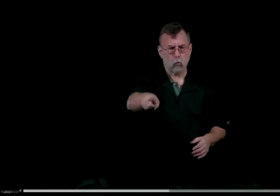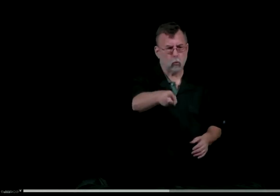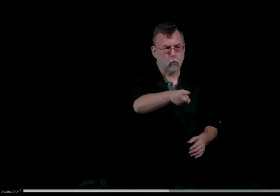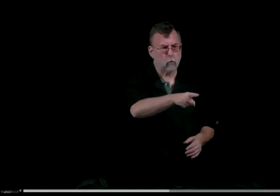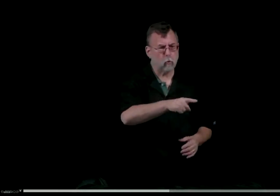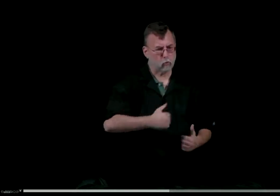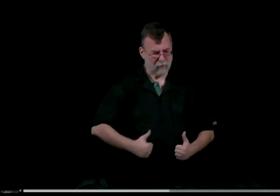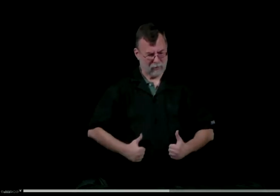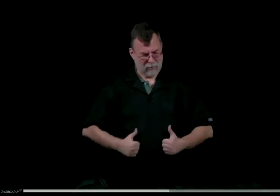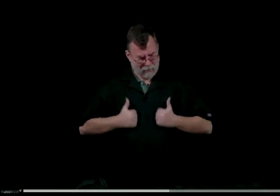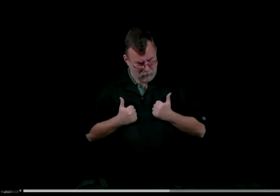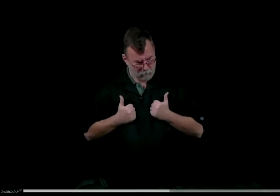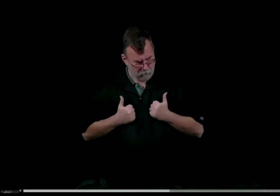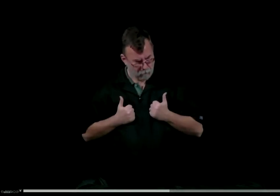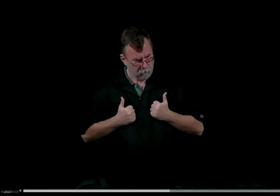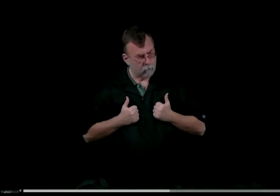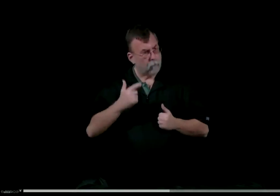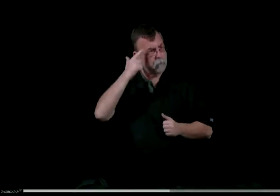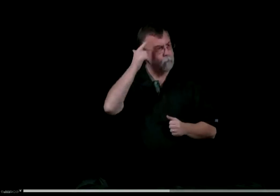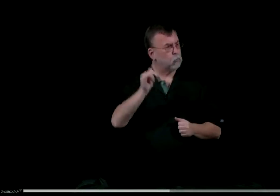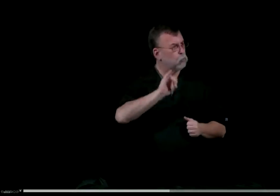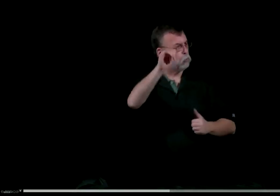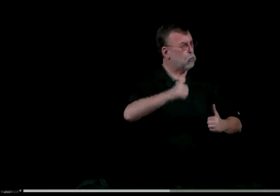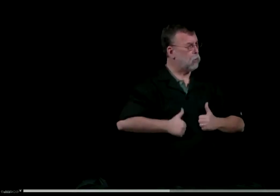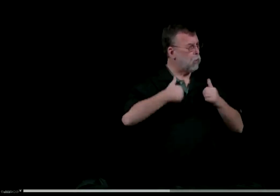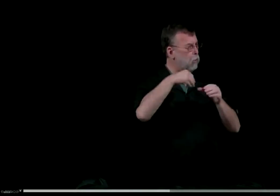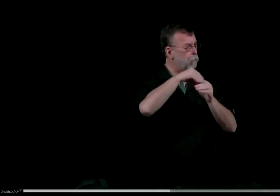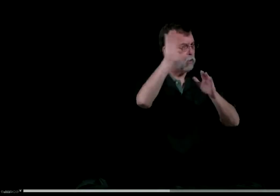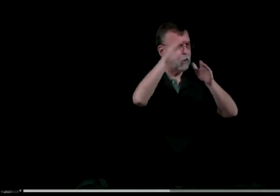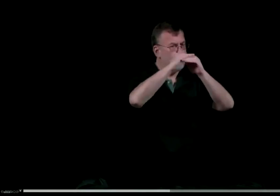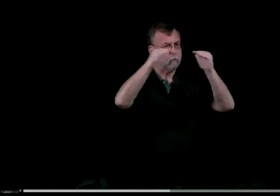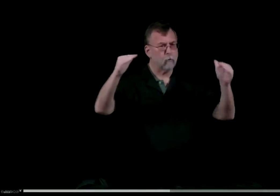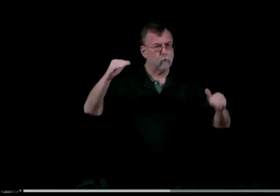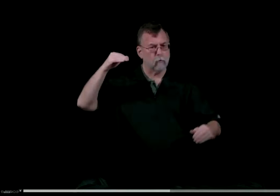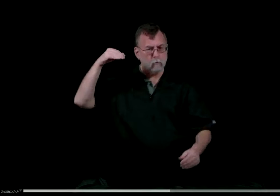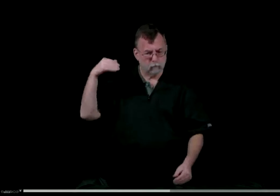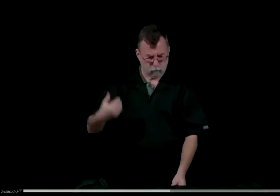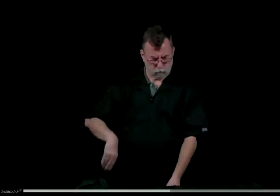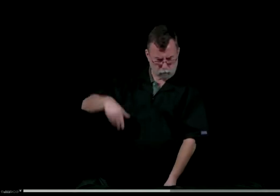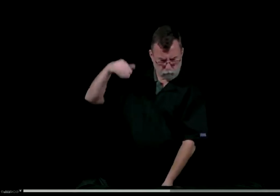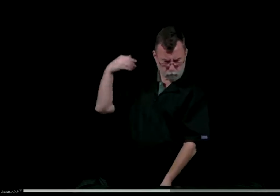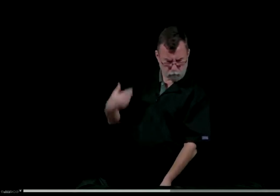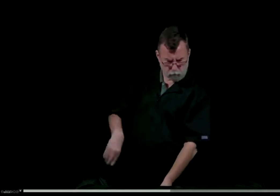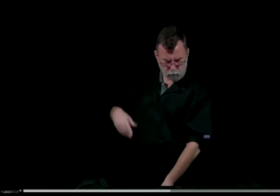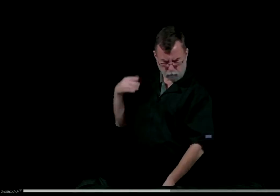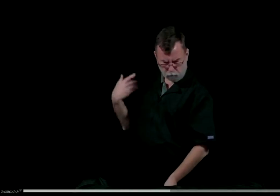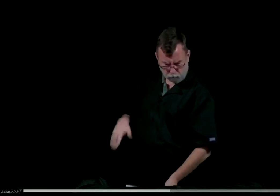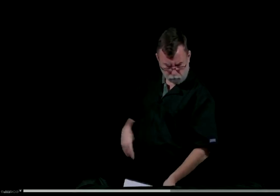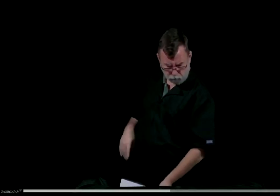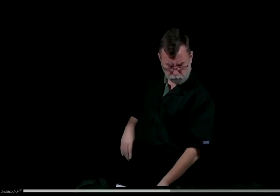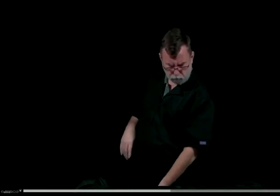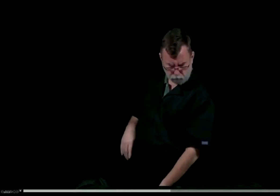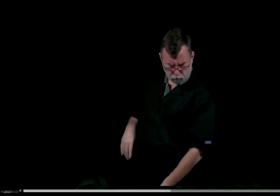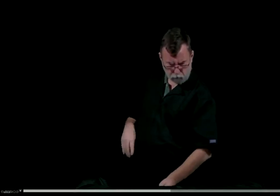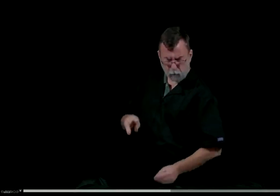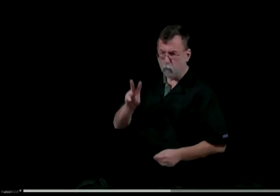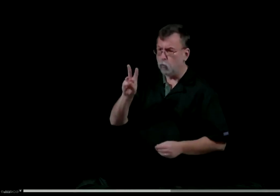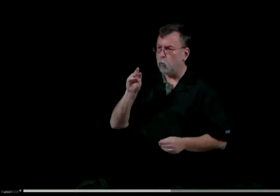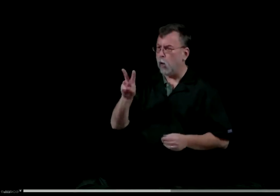what? To live forever in heaven. That is an amazing